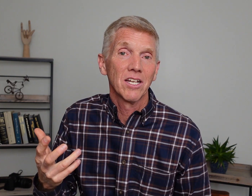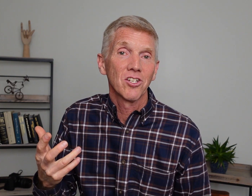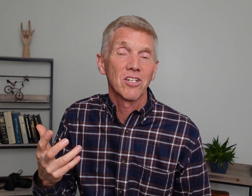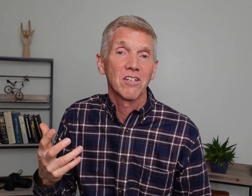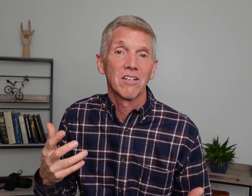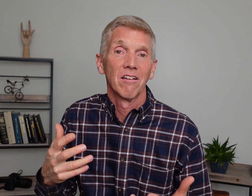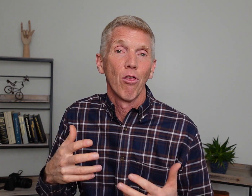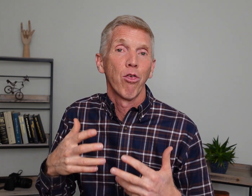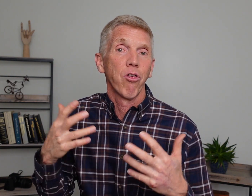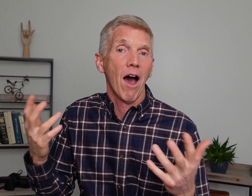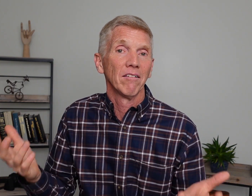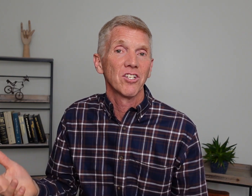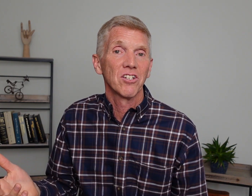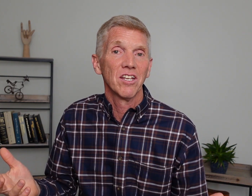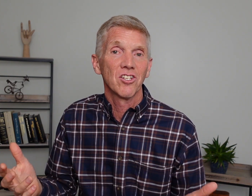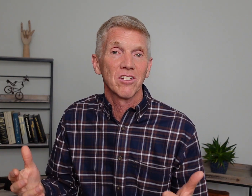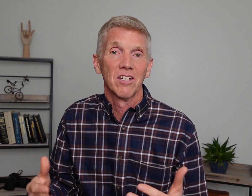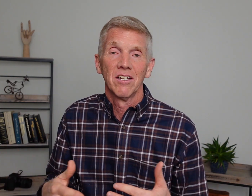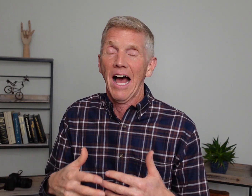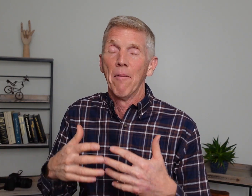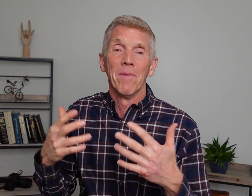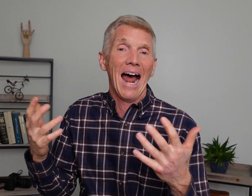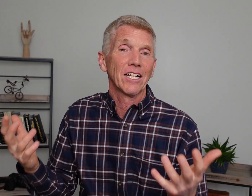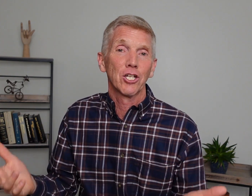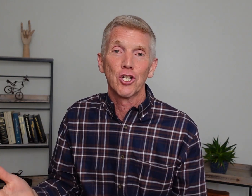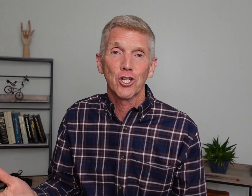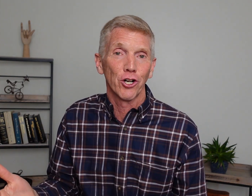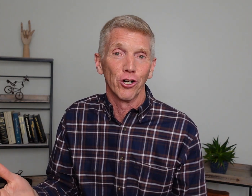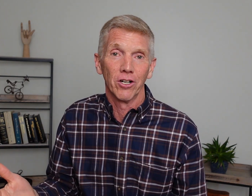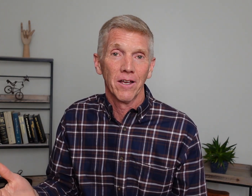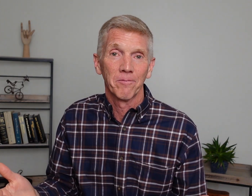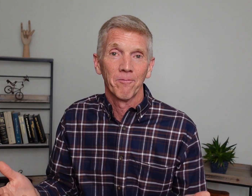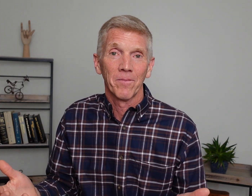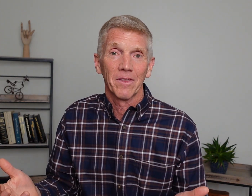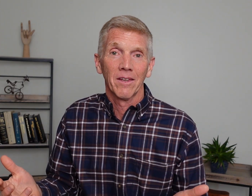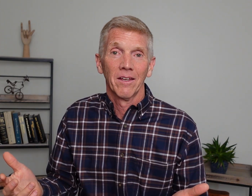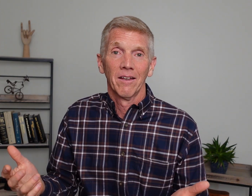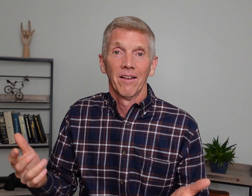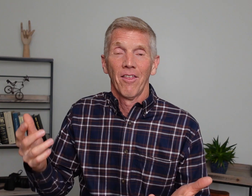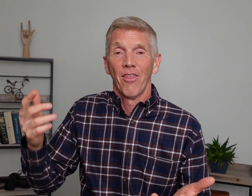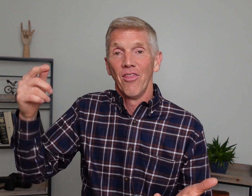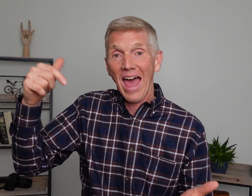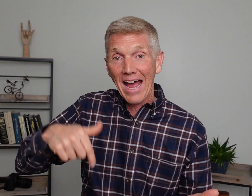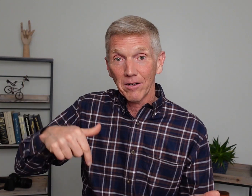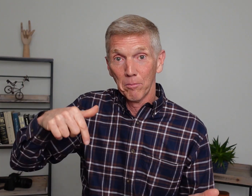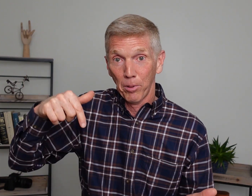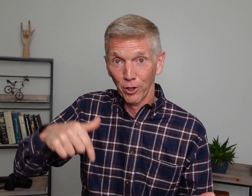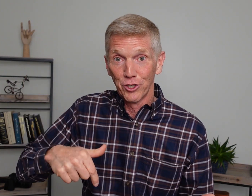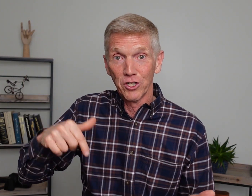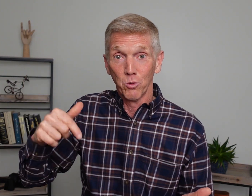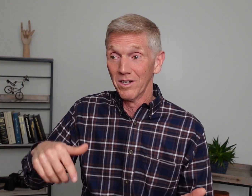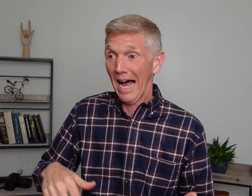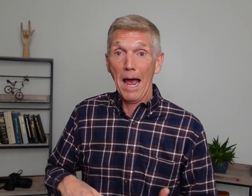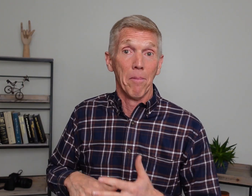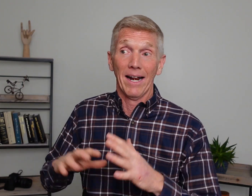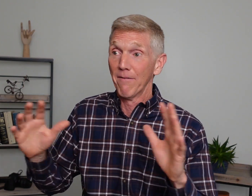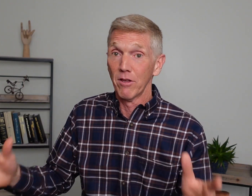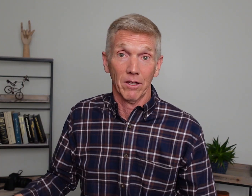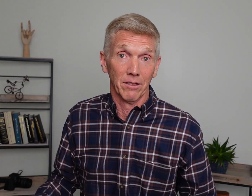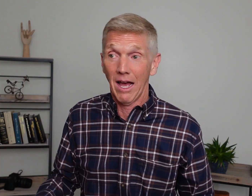Carelessness, thoughtlessness, I'm not concerned. That purchase was, I bought everything. I